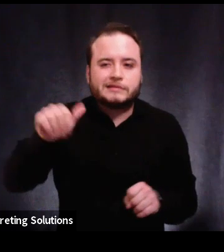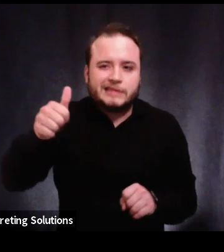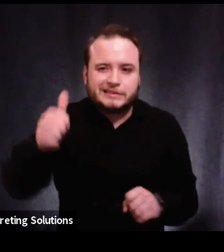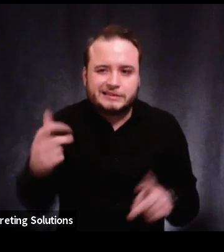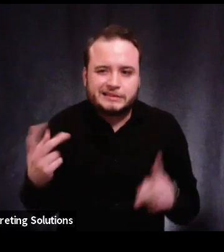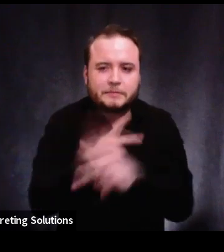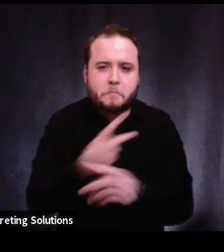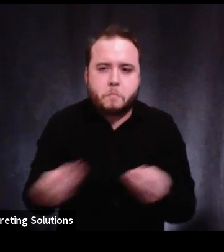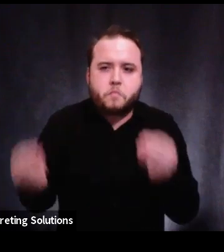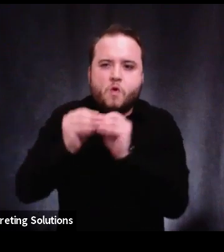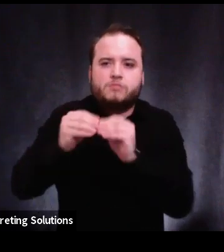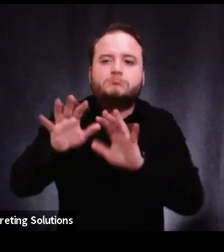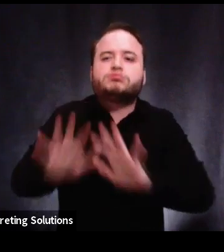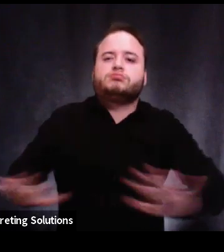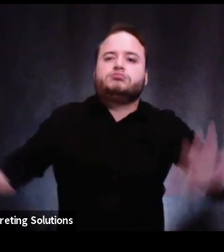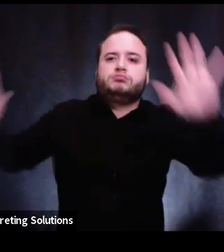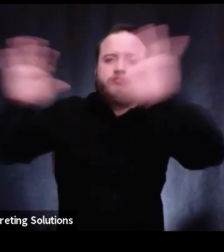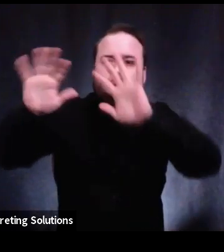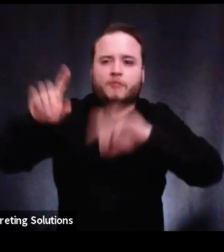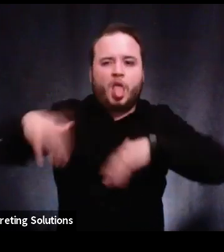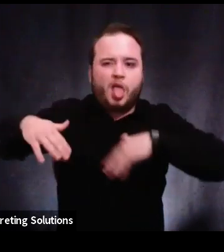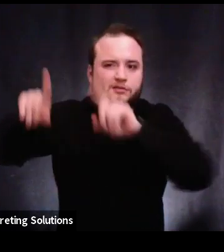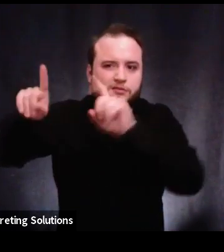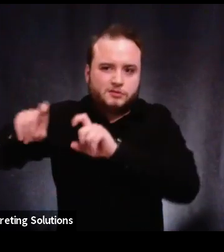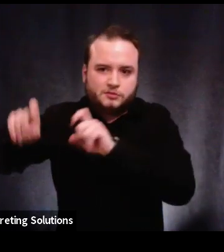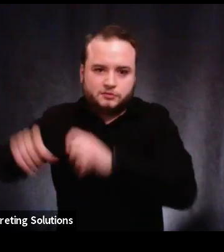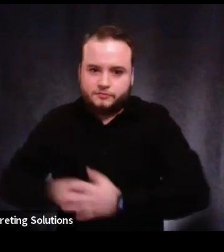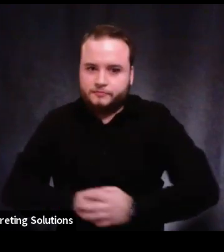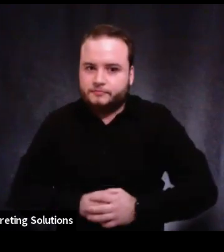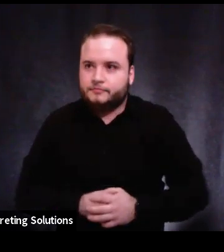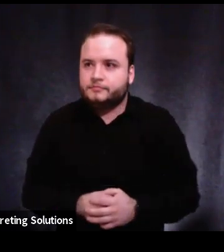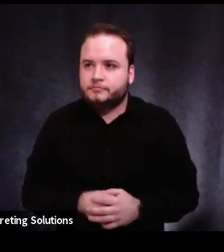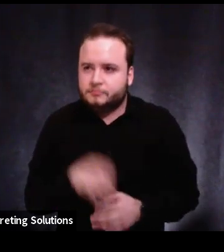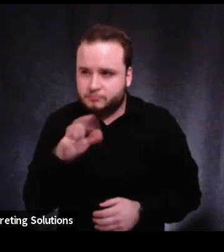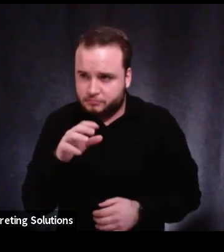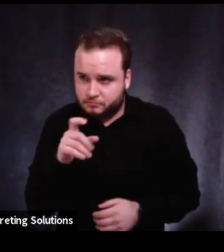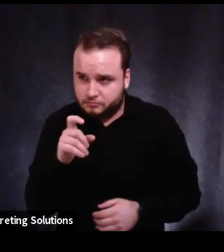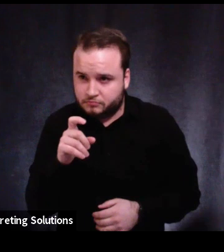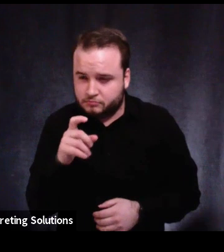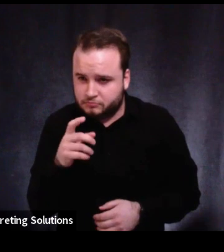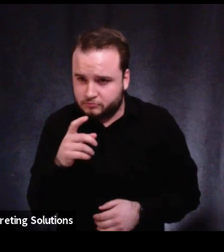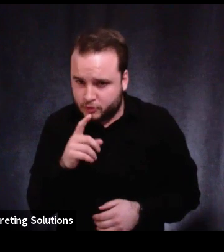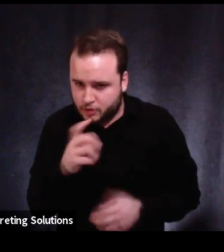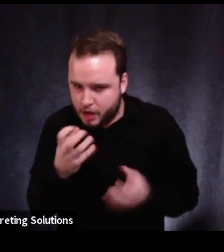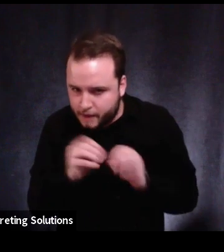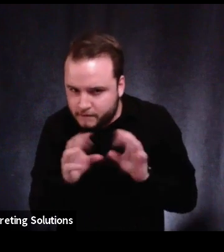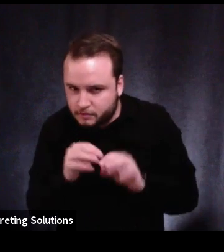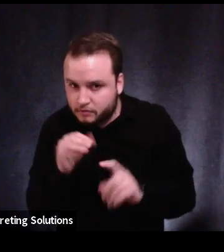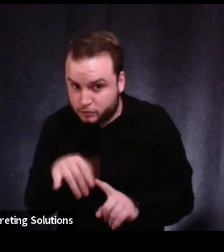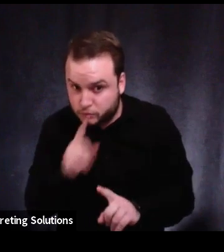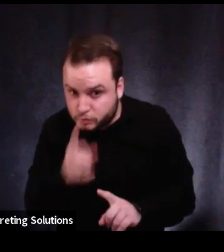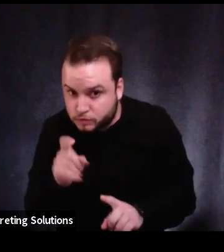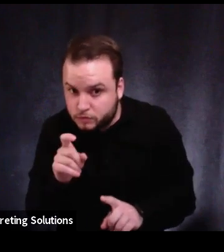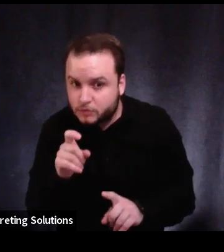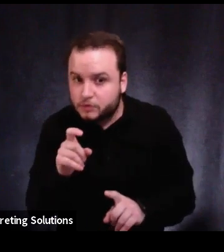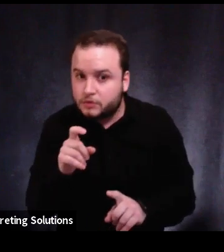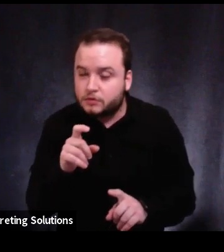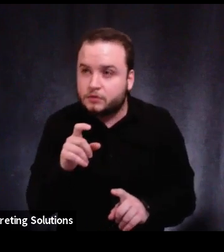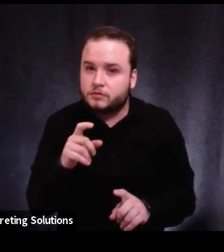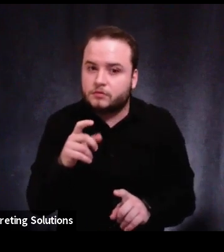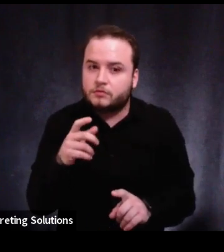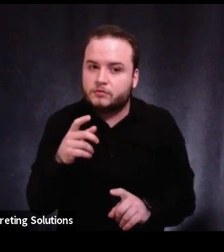specific figure I've heard. So can I just clarify if that was the case? And then what would that mean for the percentage of cases that we believe